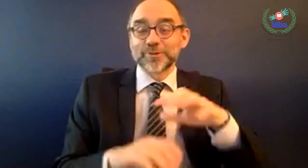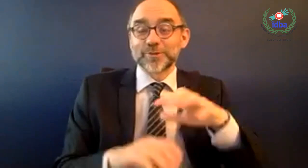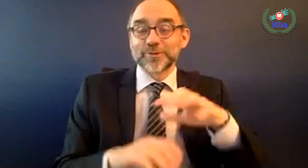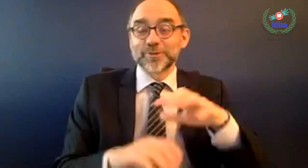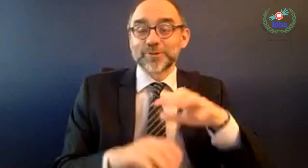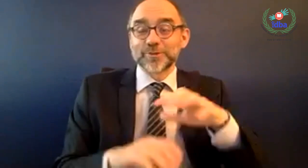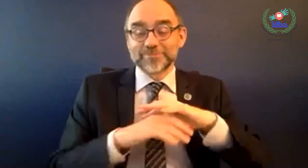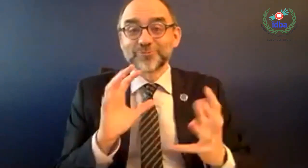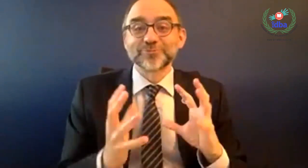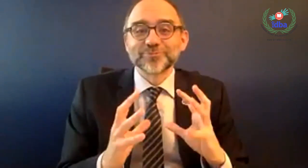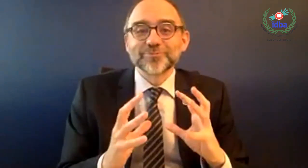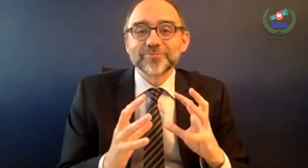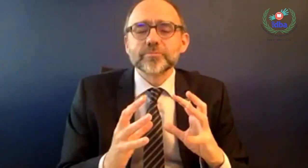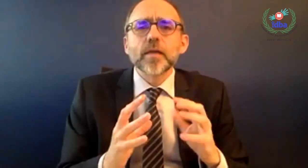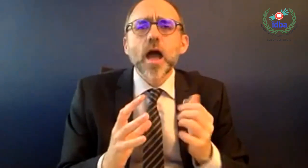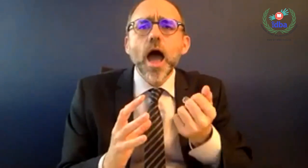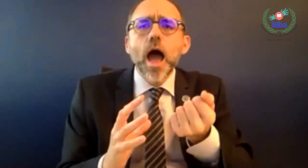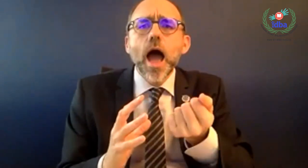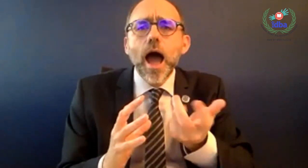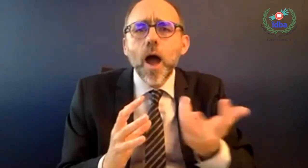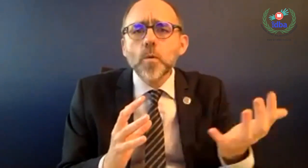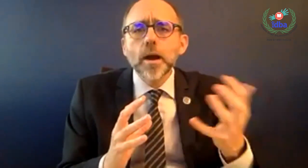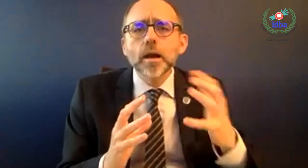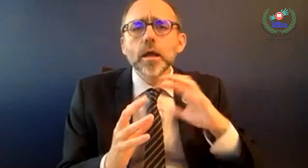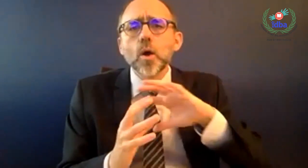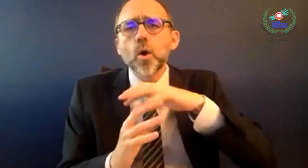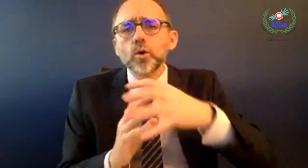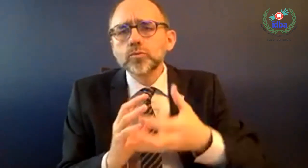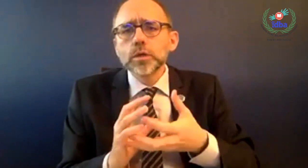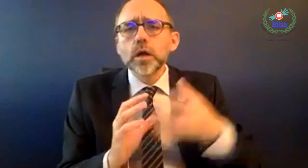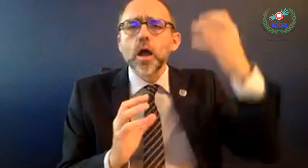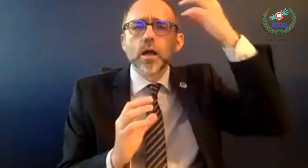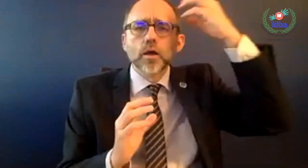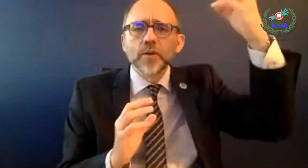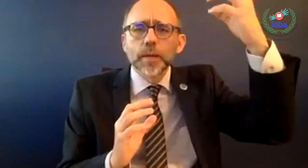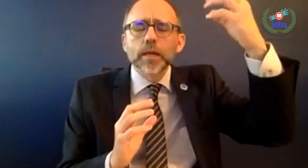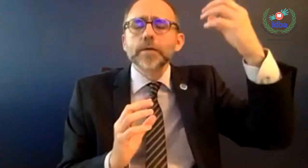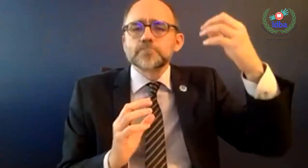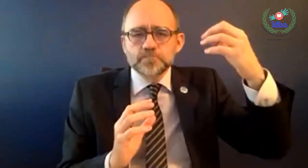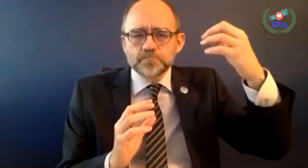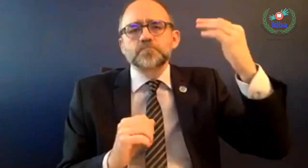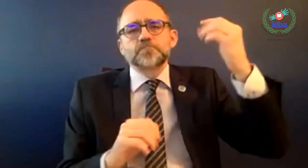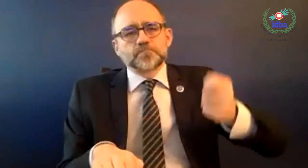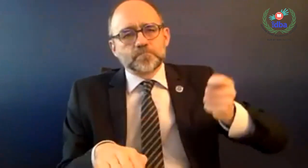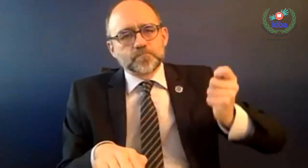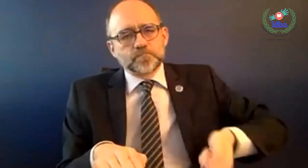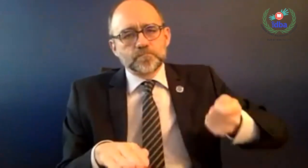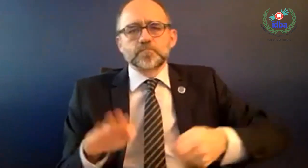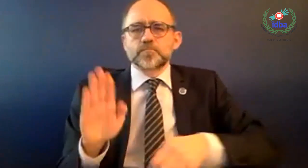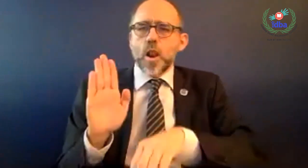So according to UN, 198 countries in all over the world. From that, how many countries and how many